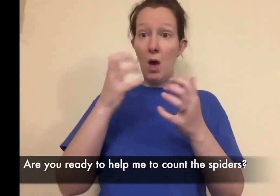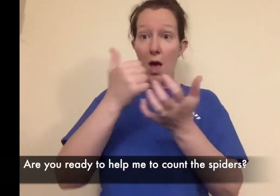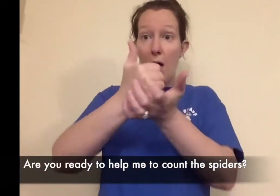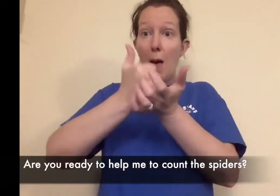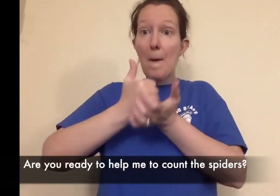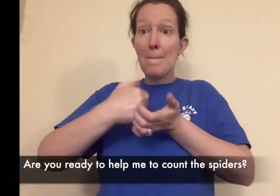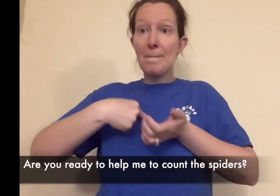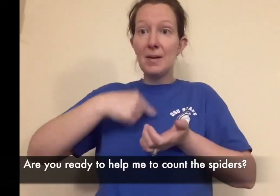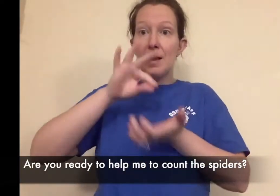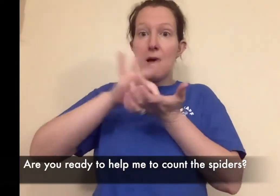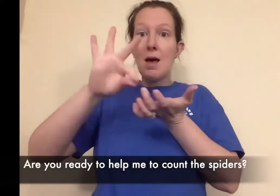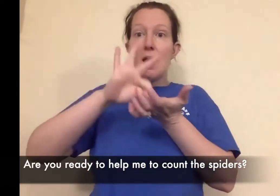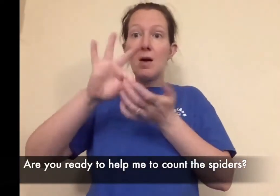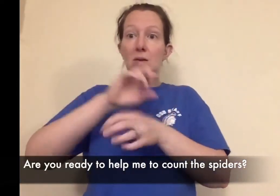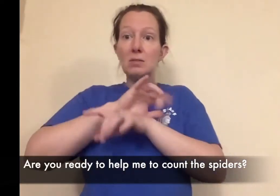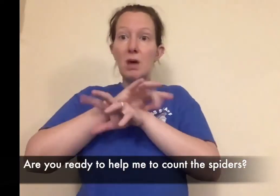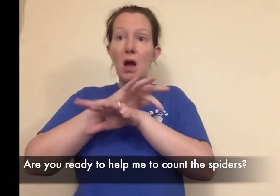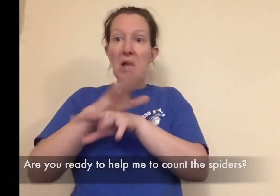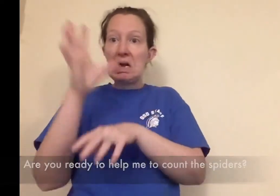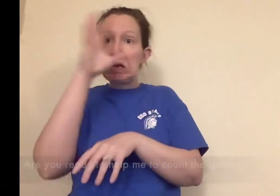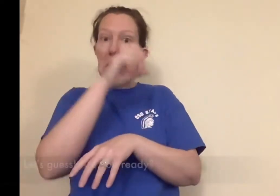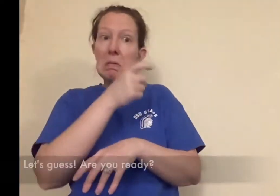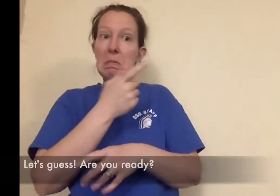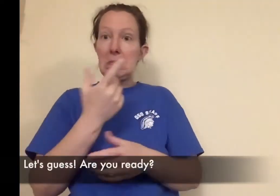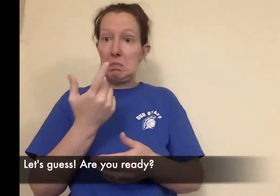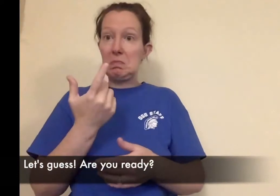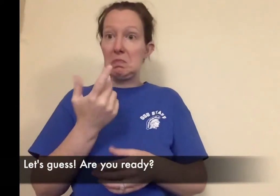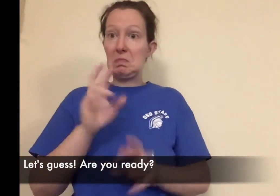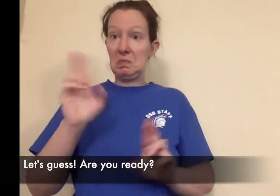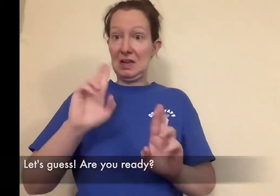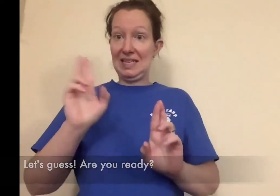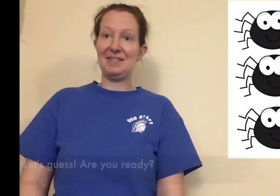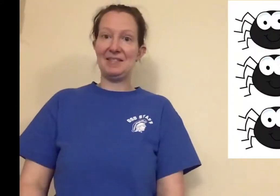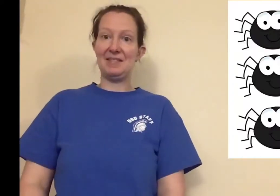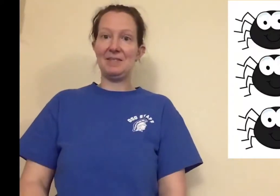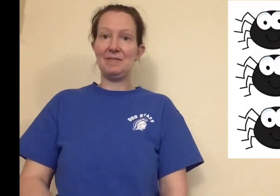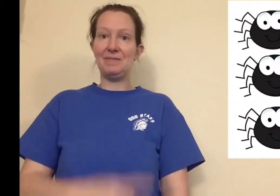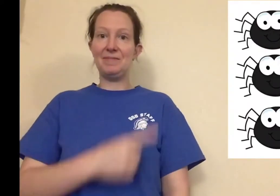Are you ready to help me count the spiders? Let's guess. Are you ready?